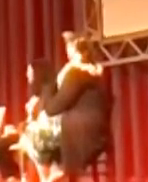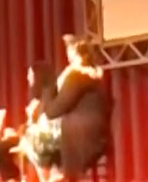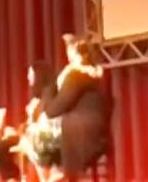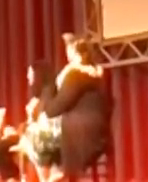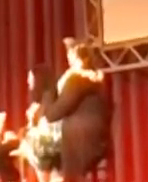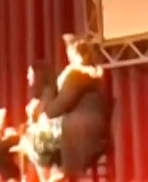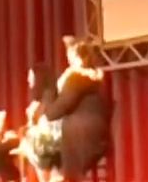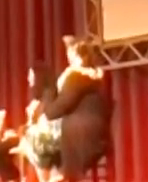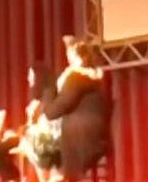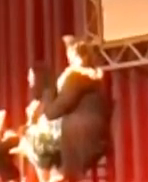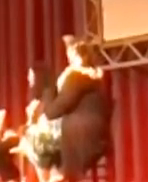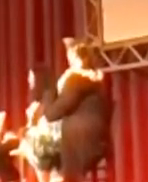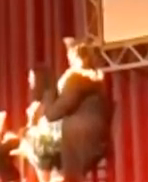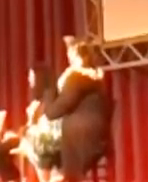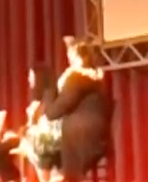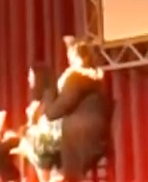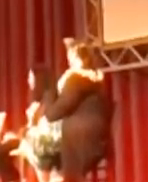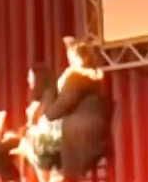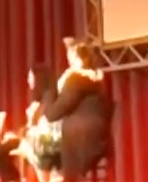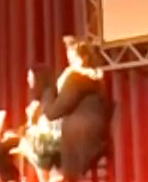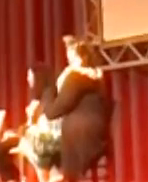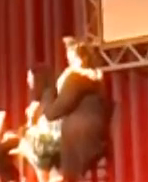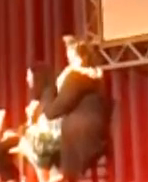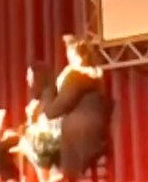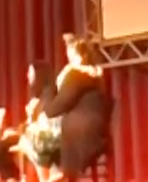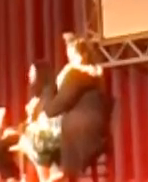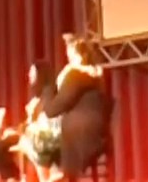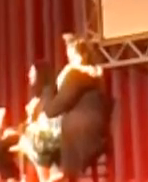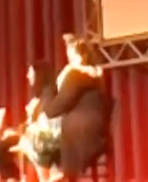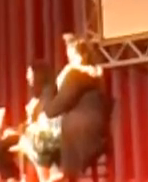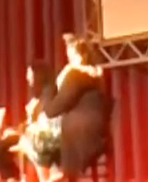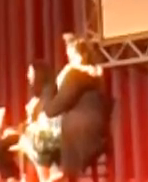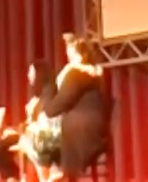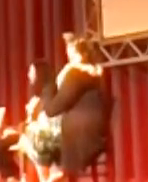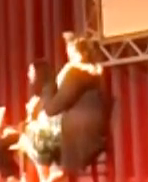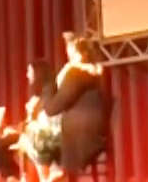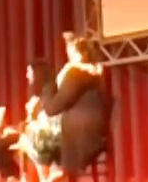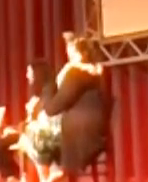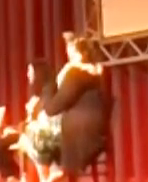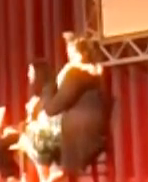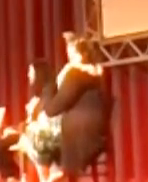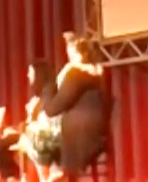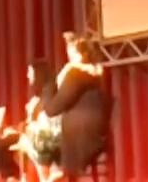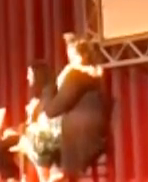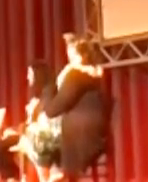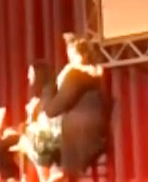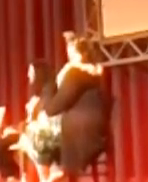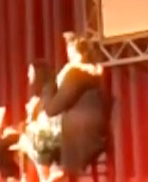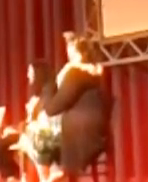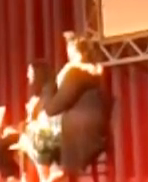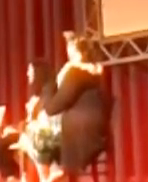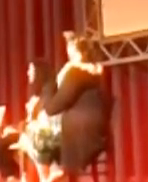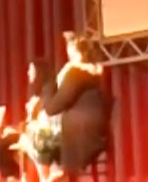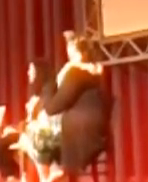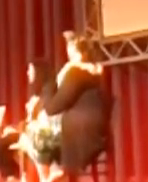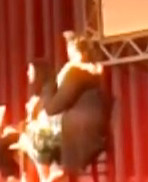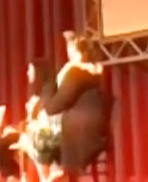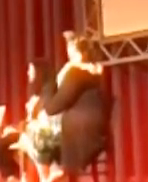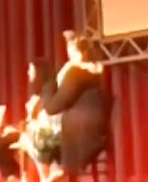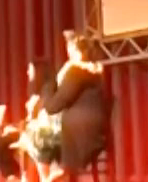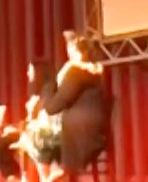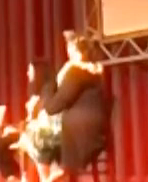just having those spaces where we don't have to engage, has changed everything. It really has,